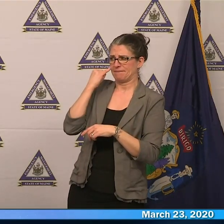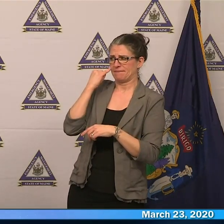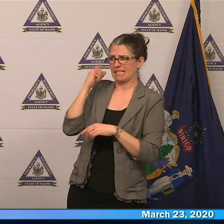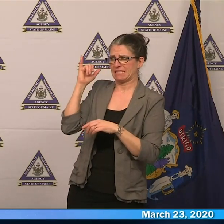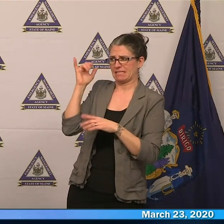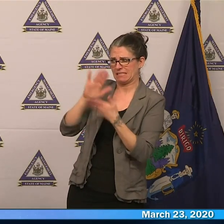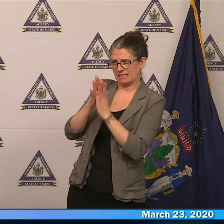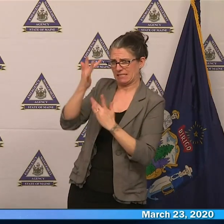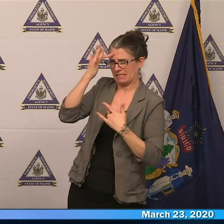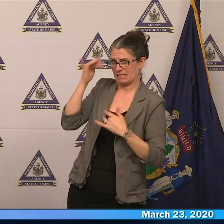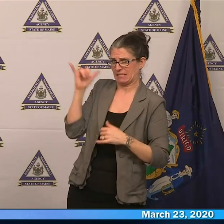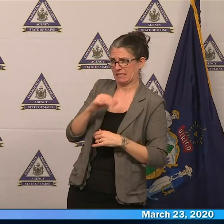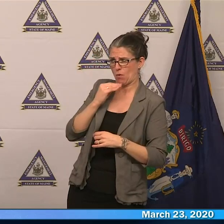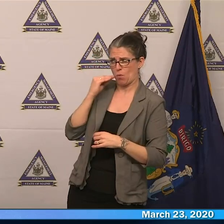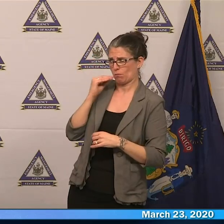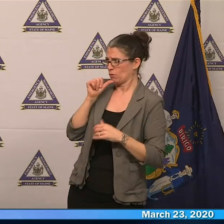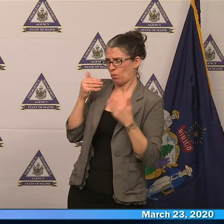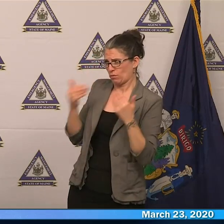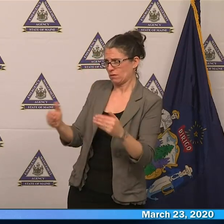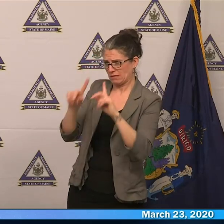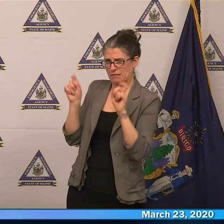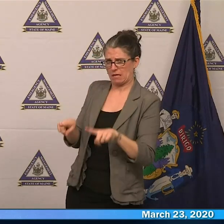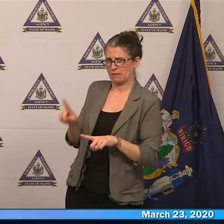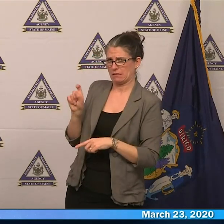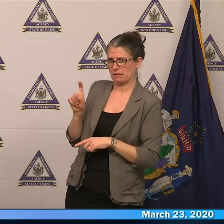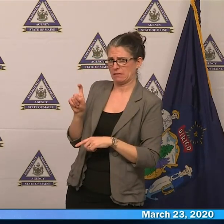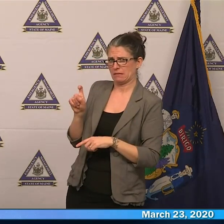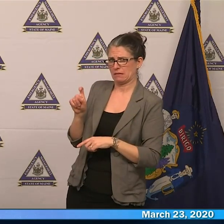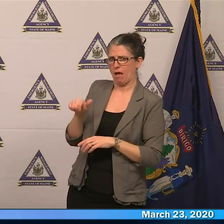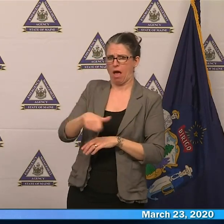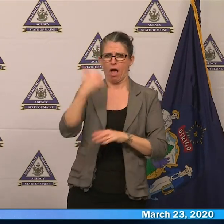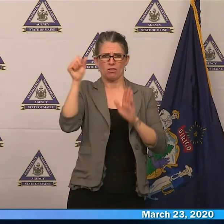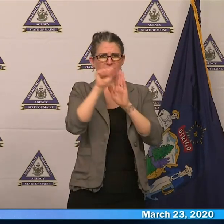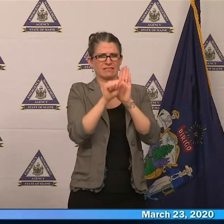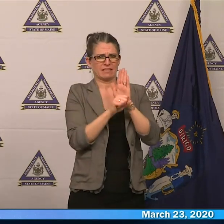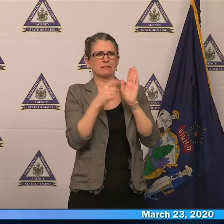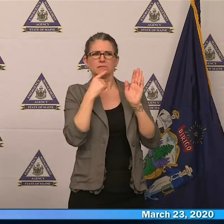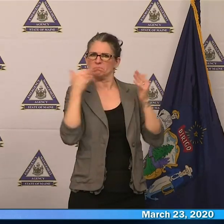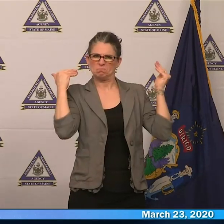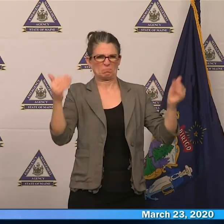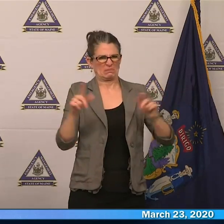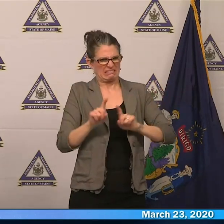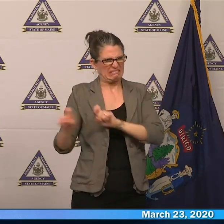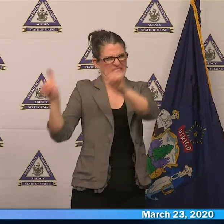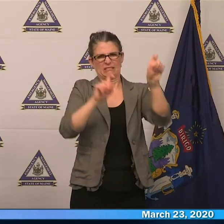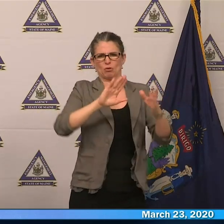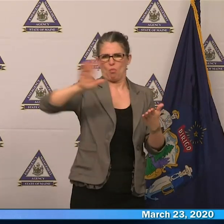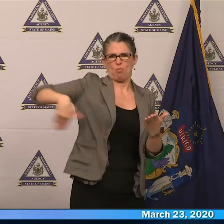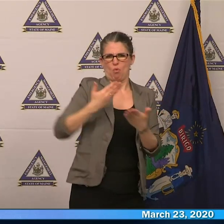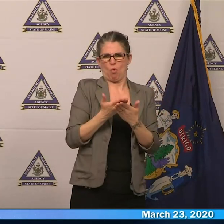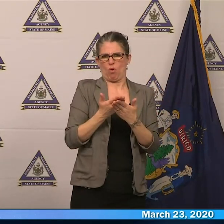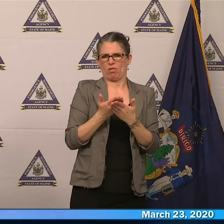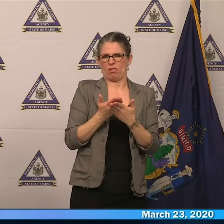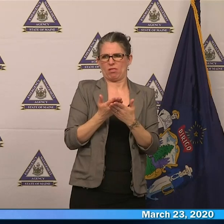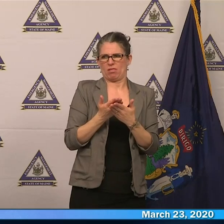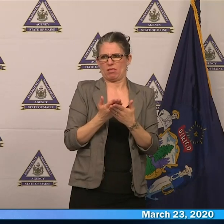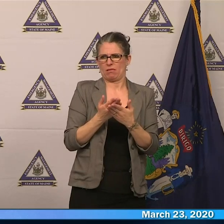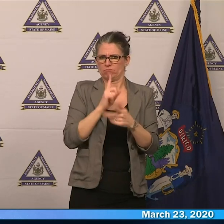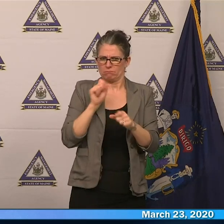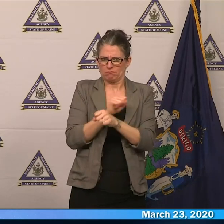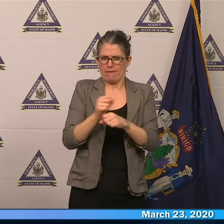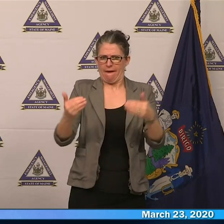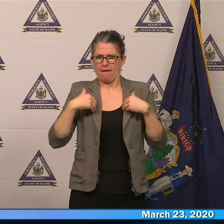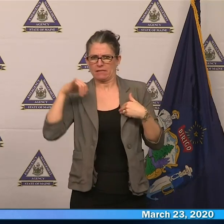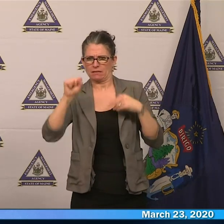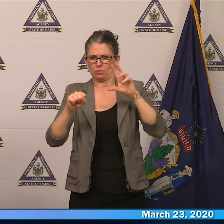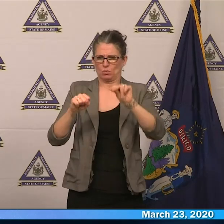the idea that, gosh, we just tested a lot more people, we would flatten the curve and start to see the light at the end of the tunnel. That seems to have changed,